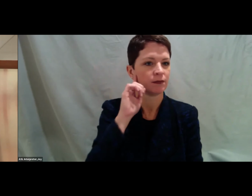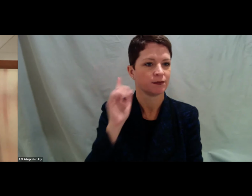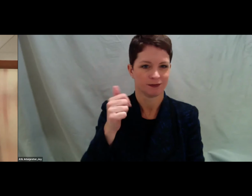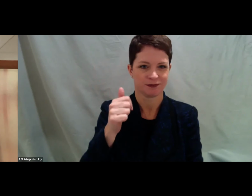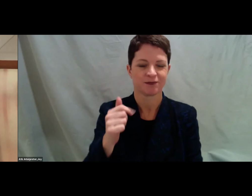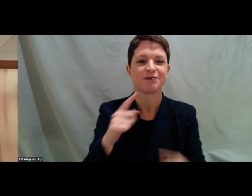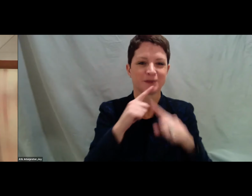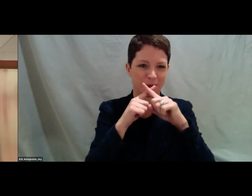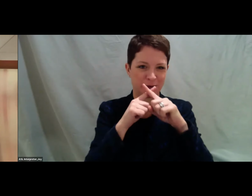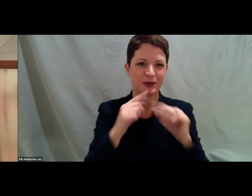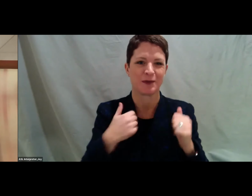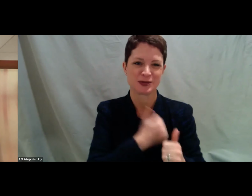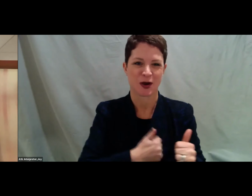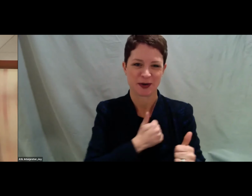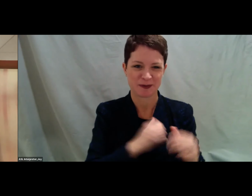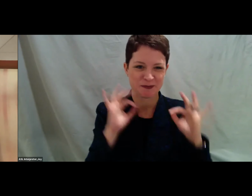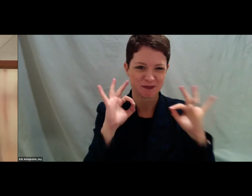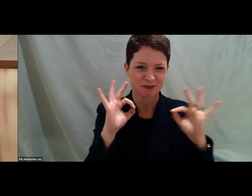I'm on mute. I'm sorry.